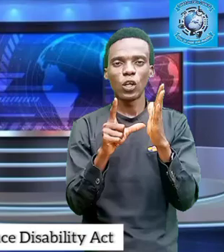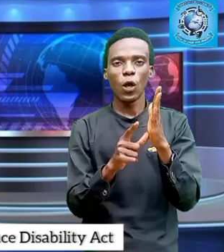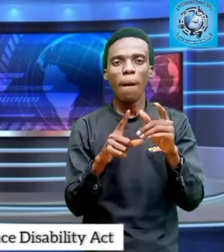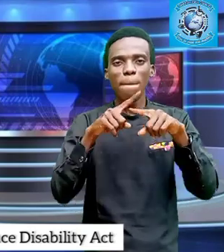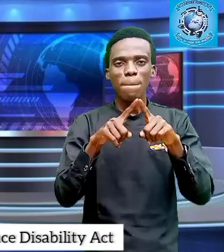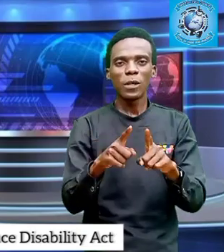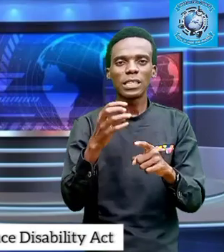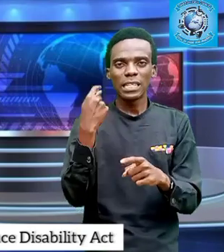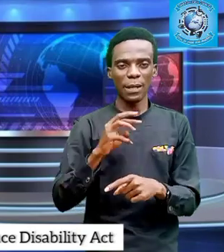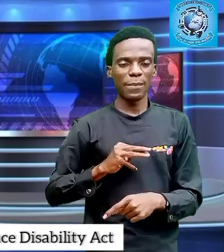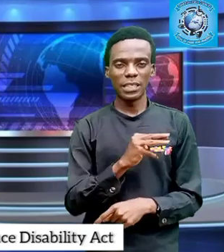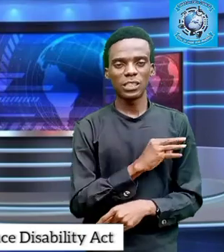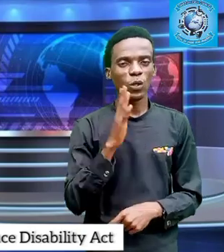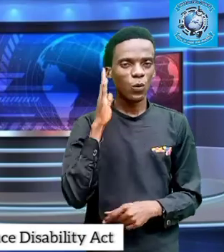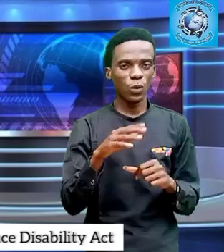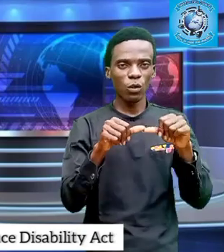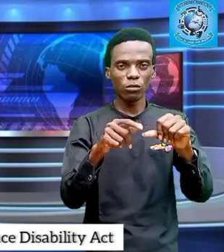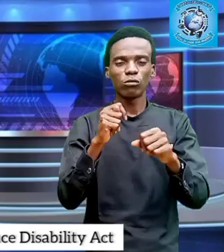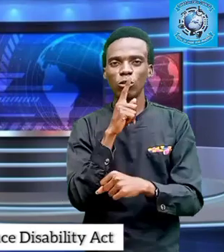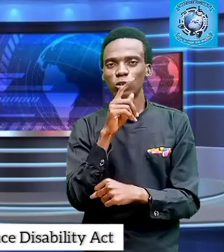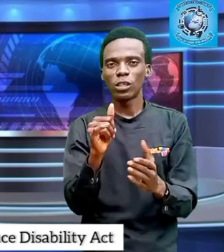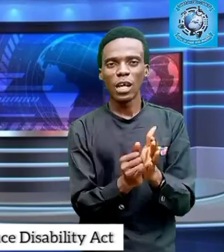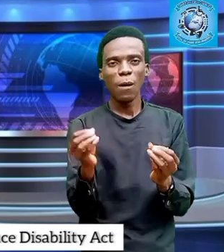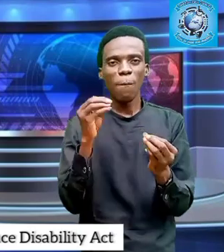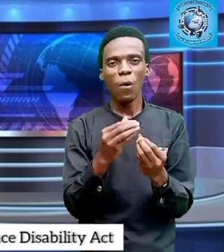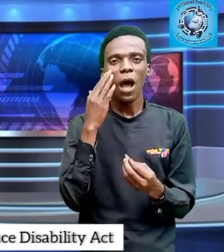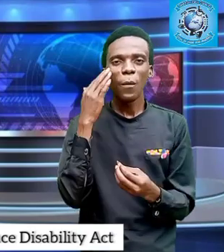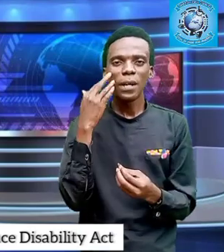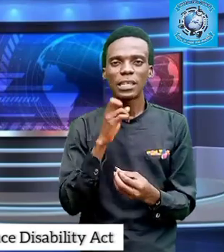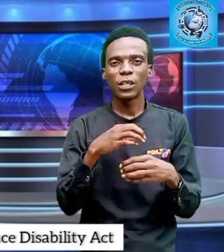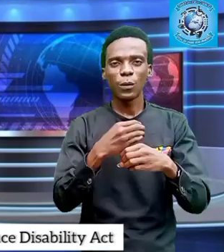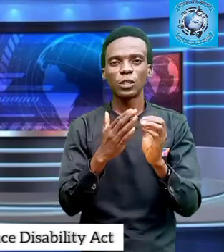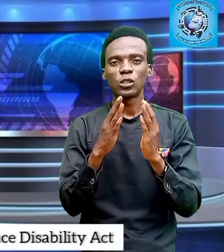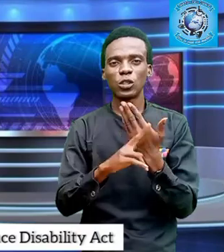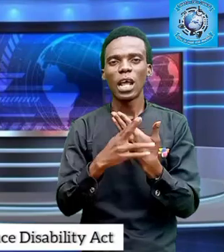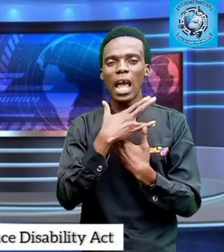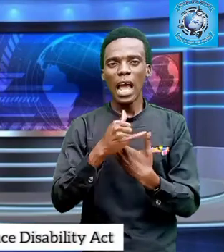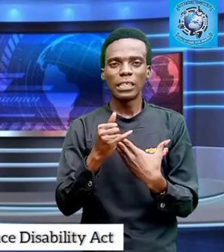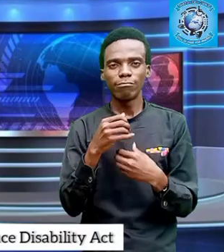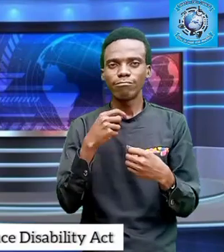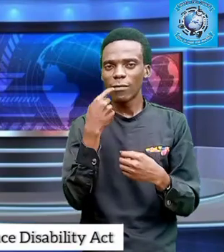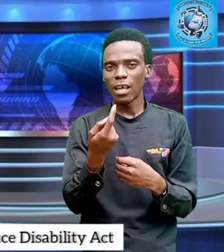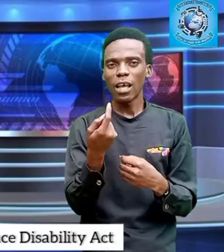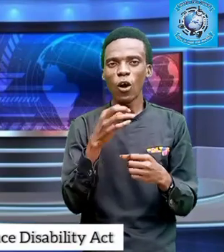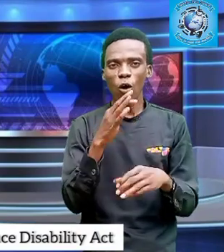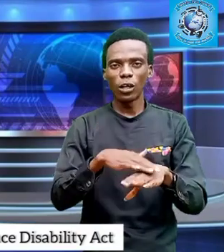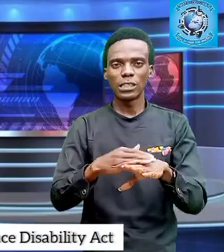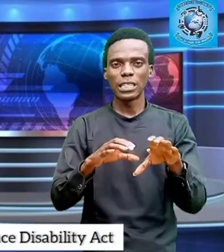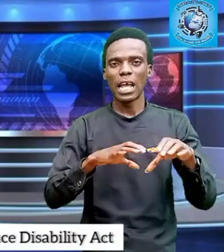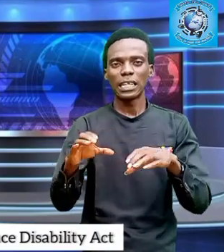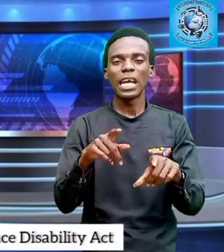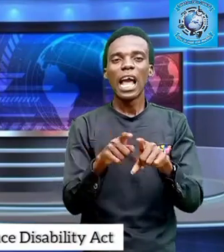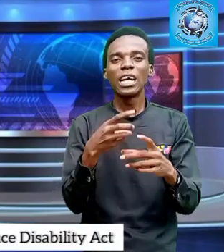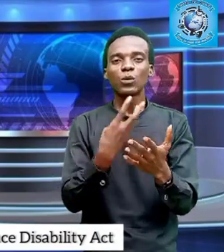Nevertheless, the ministry will continue to ensure that more awareness creation and sensitization on the Act, as